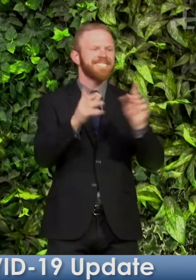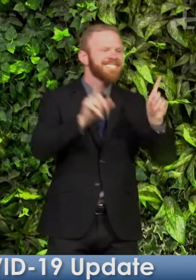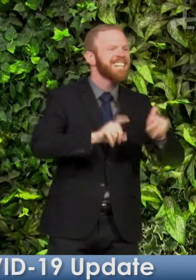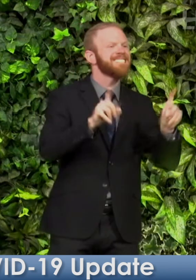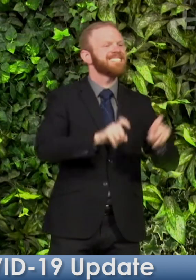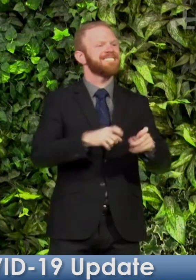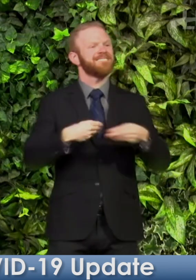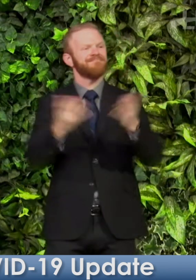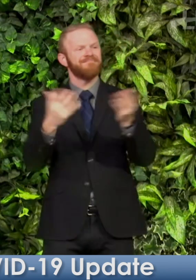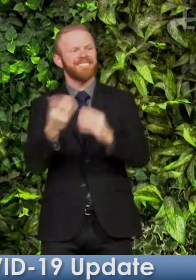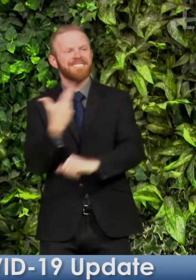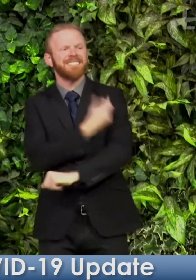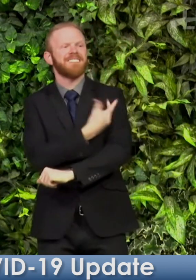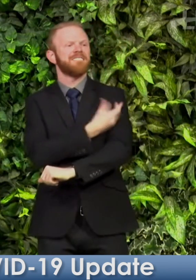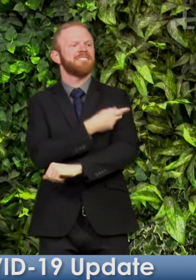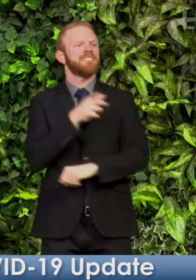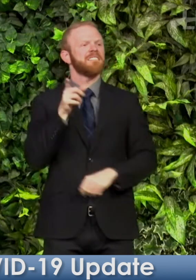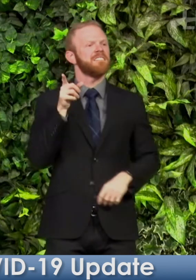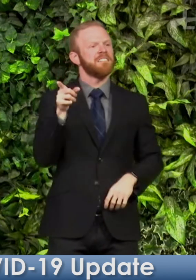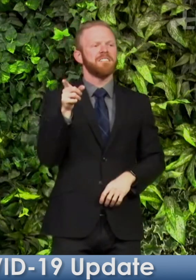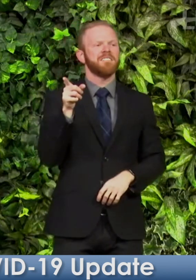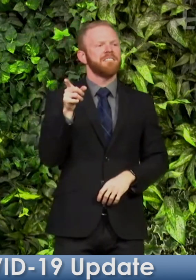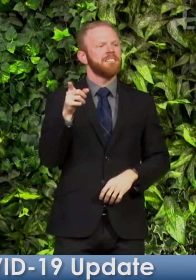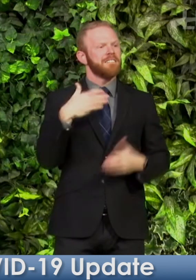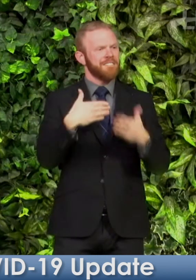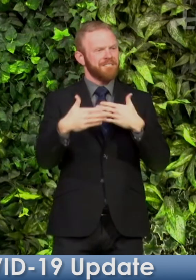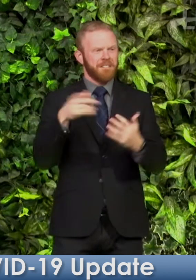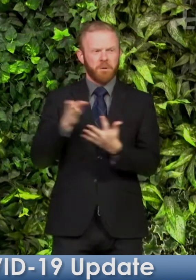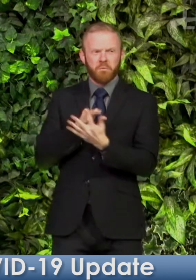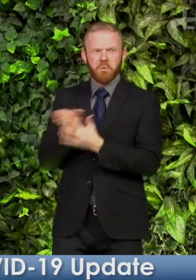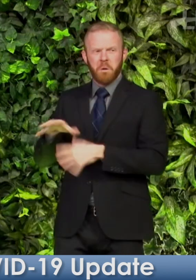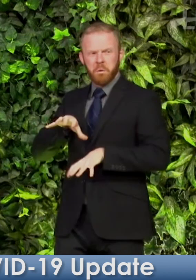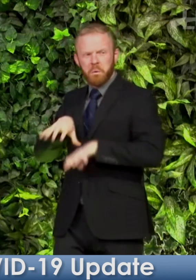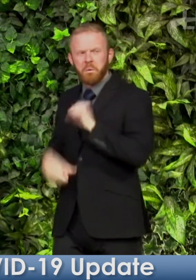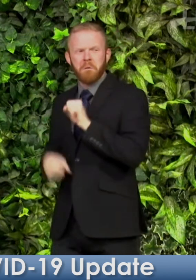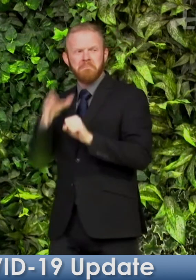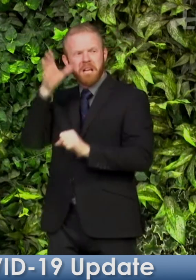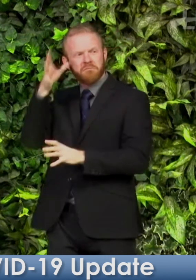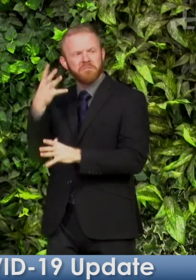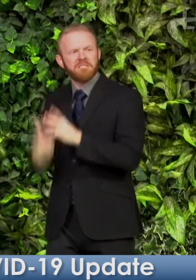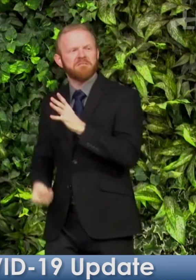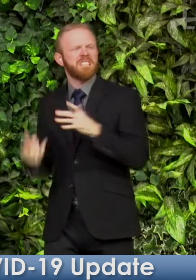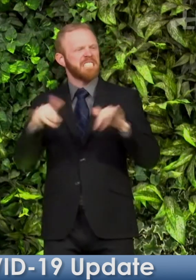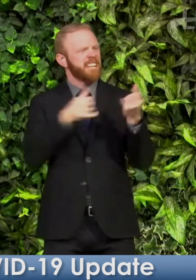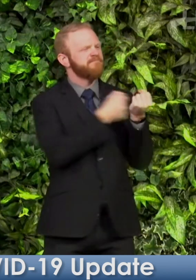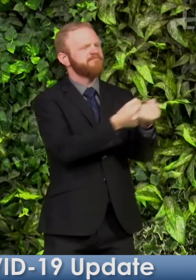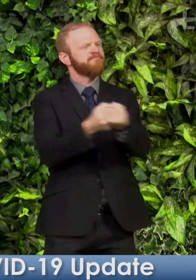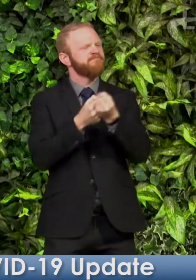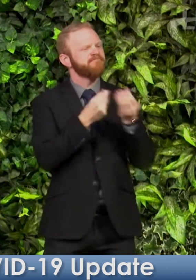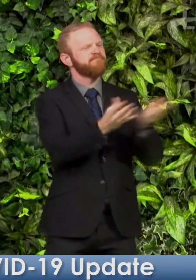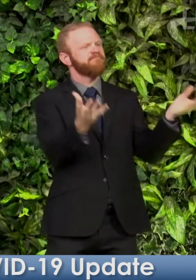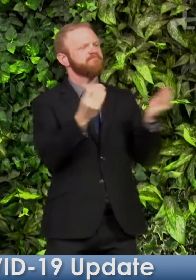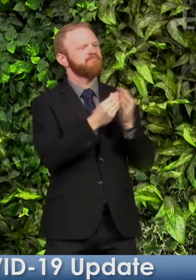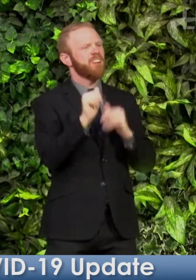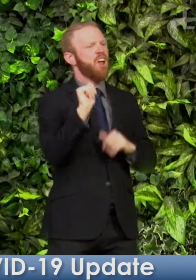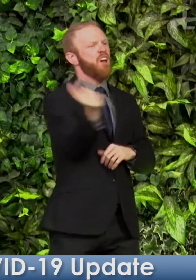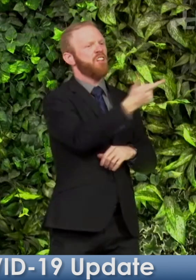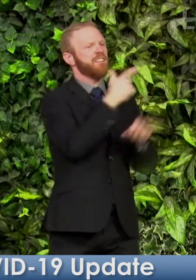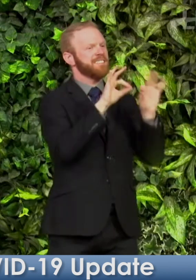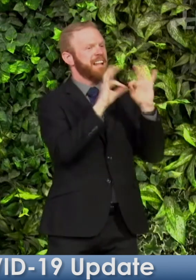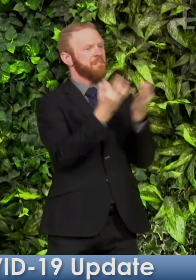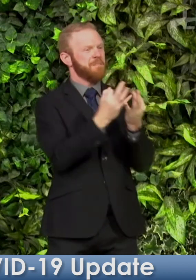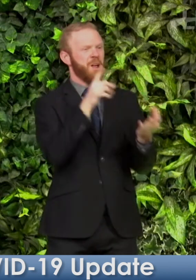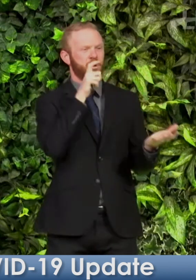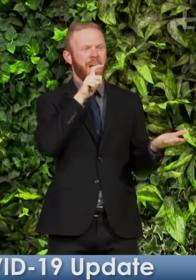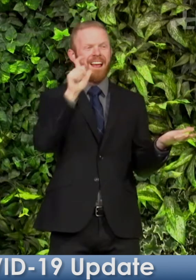so that other families would not experience the grief that he did. That's inspiring. That's